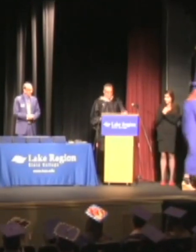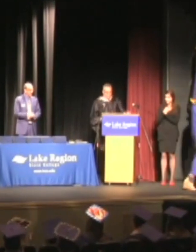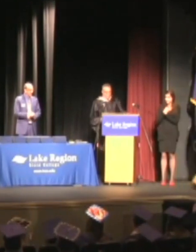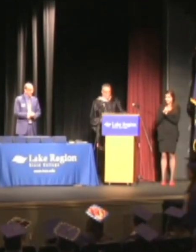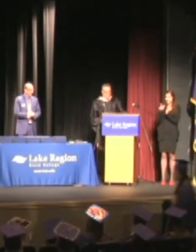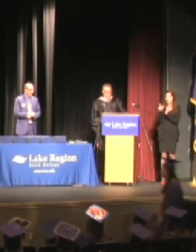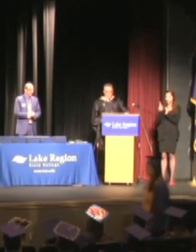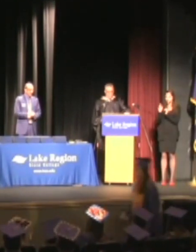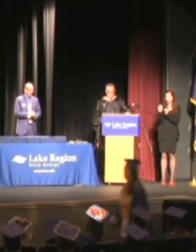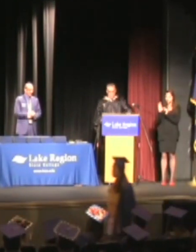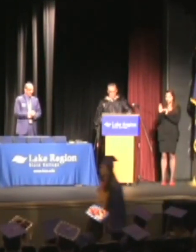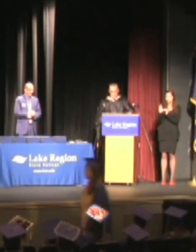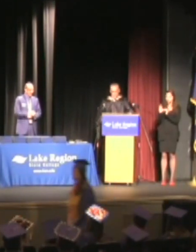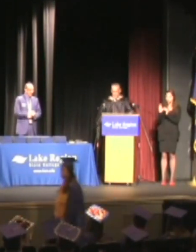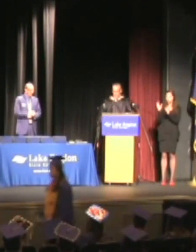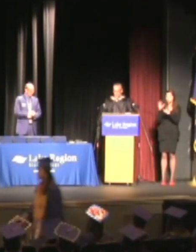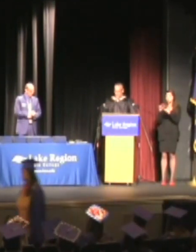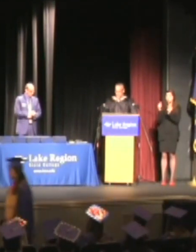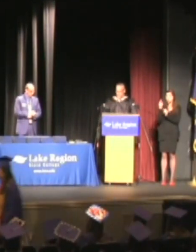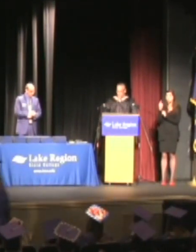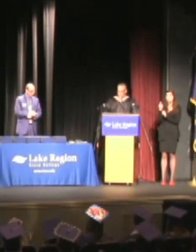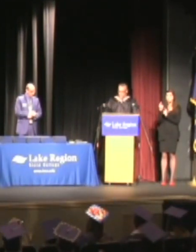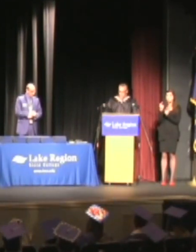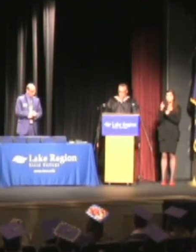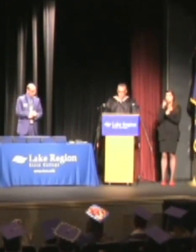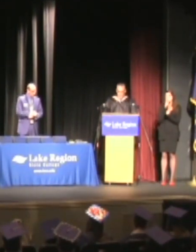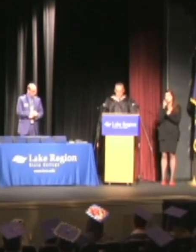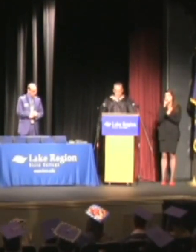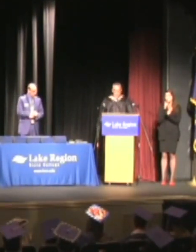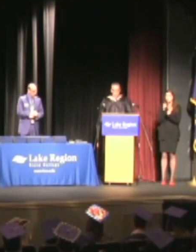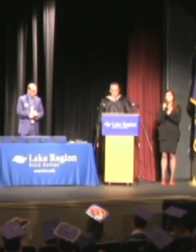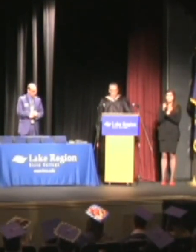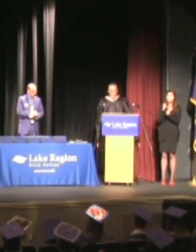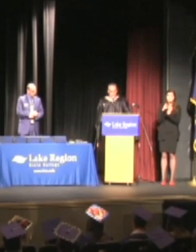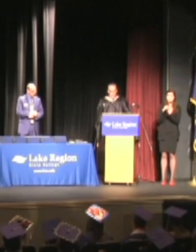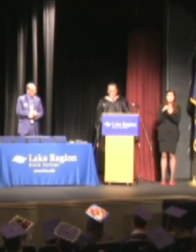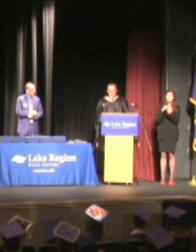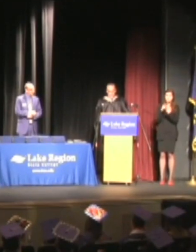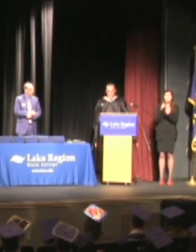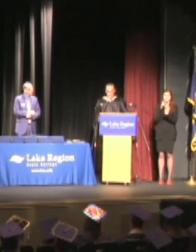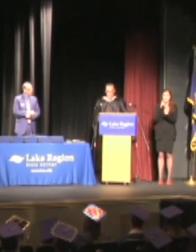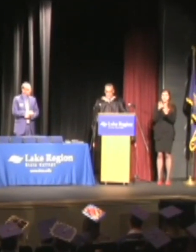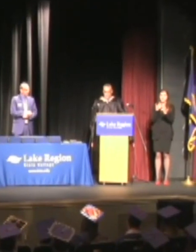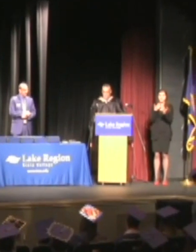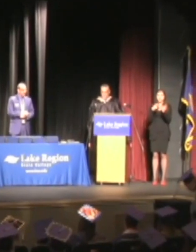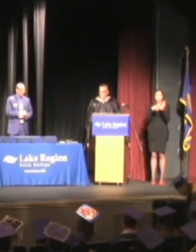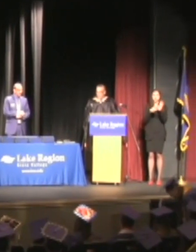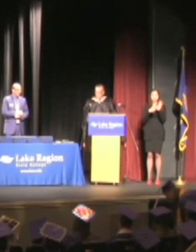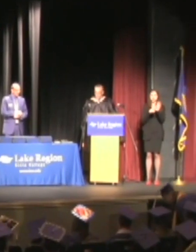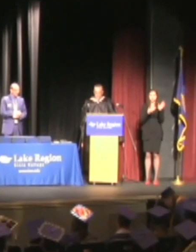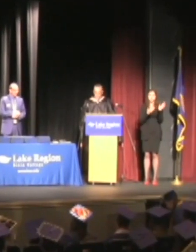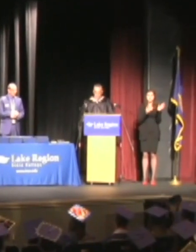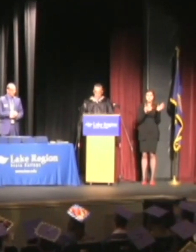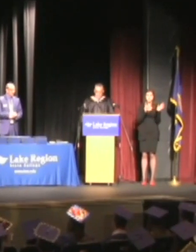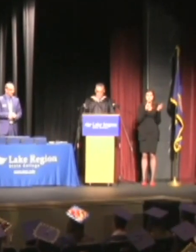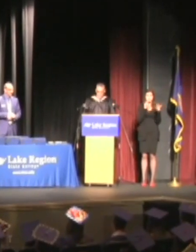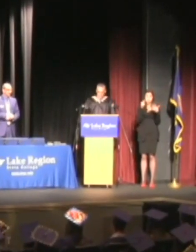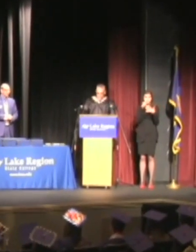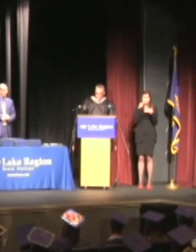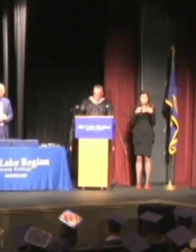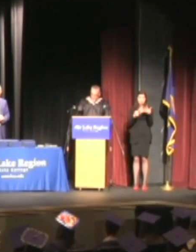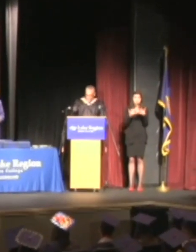Lake Region State College chooses one who's who student selection who demonstrated the most significant aspects of